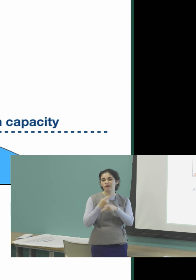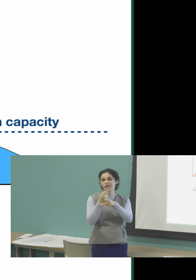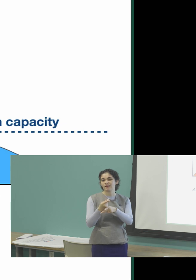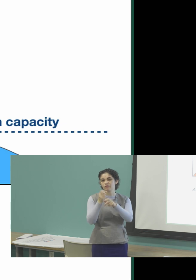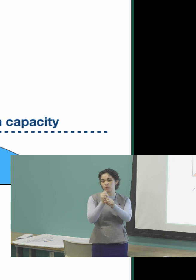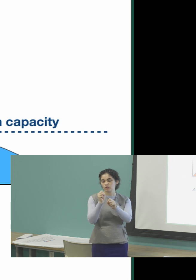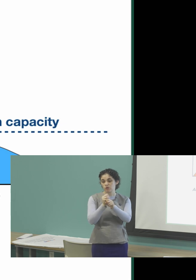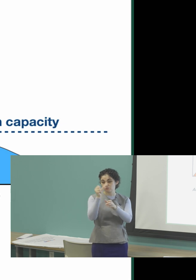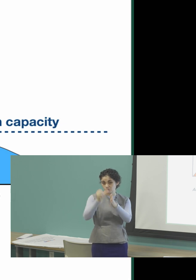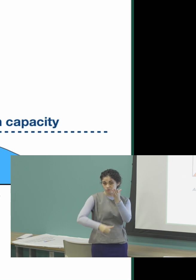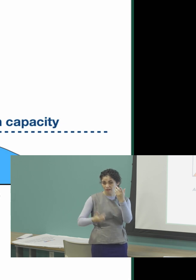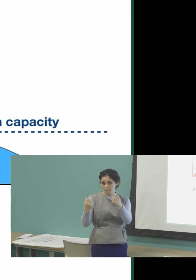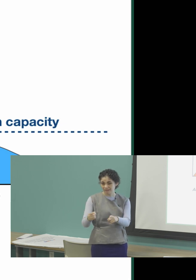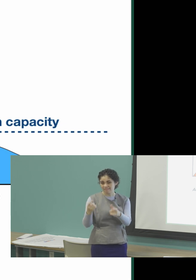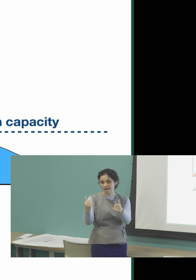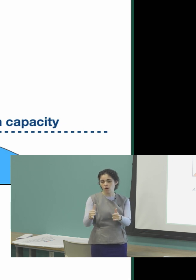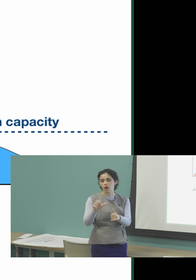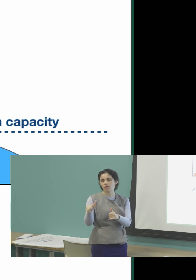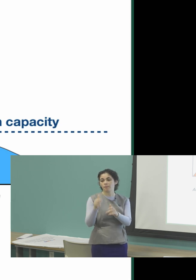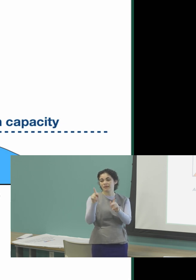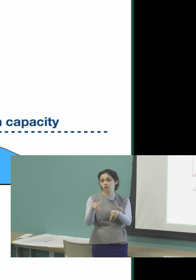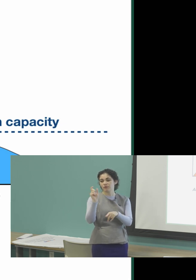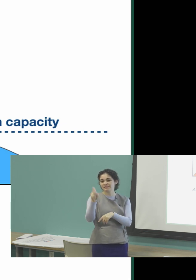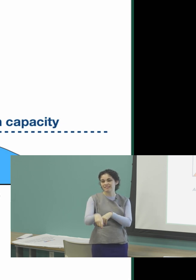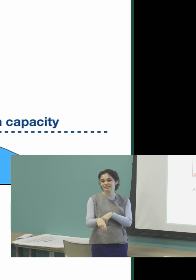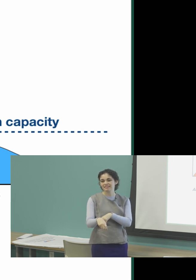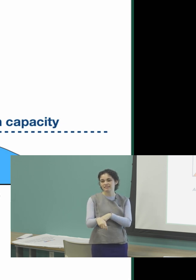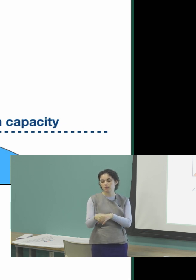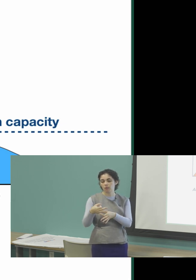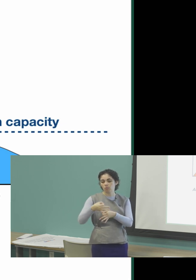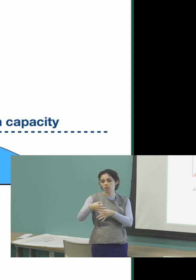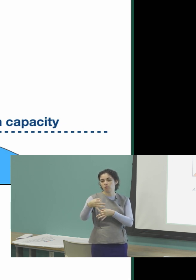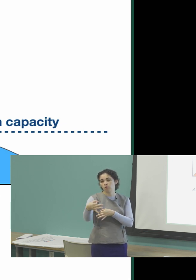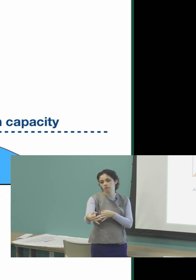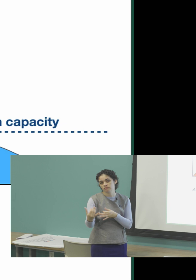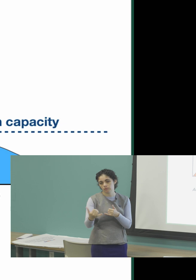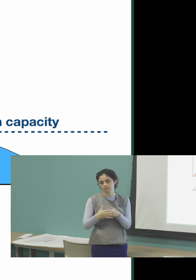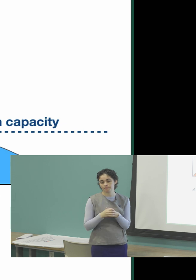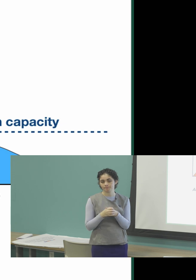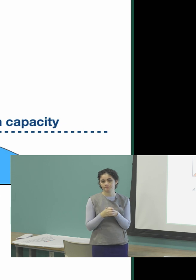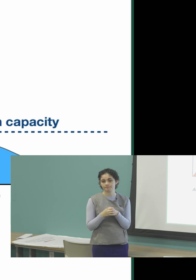healthcare and surgeries that people actually need that have been delayed.